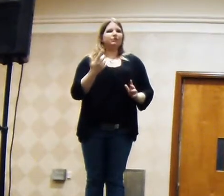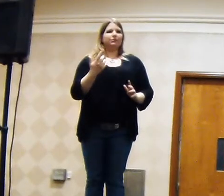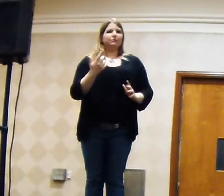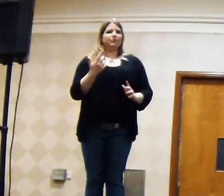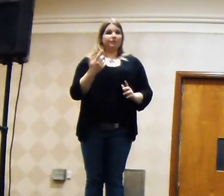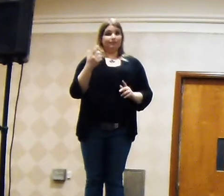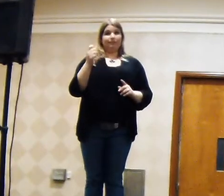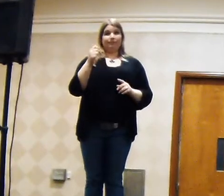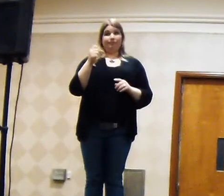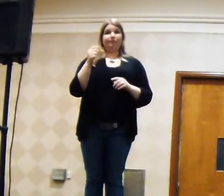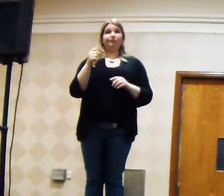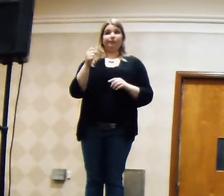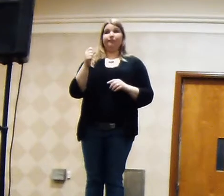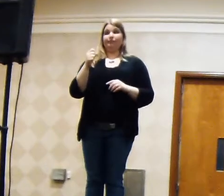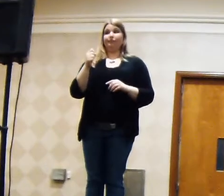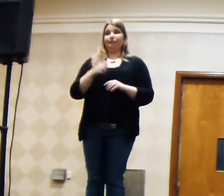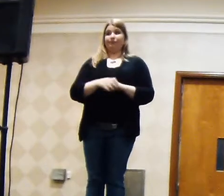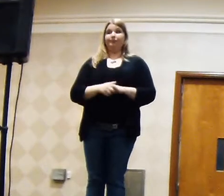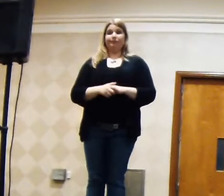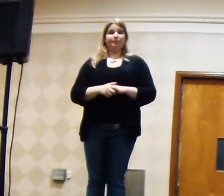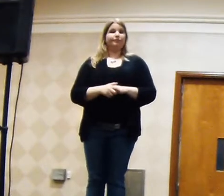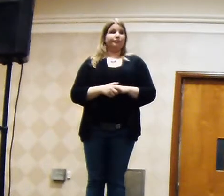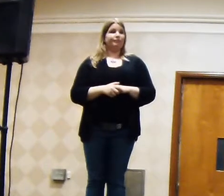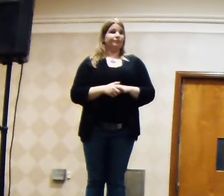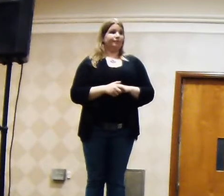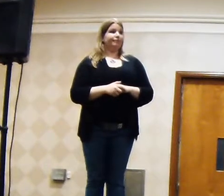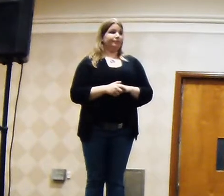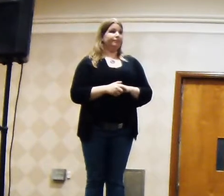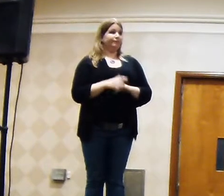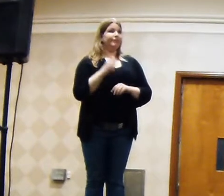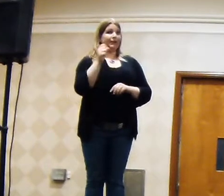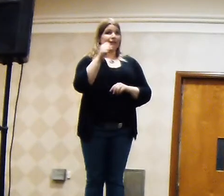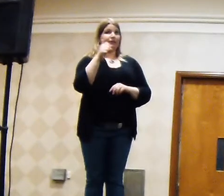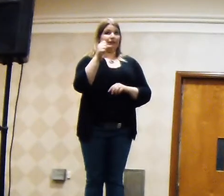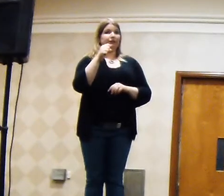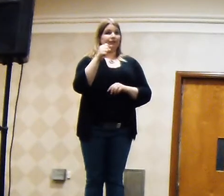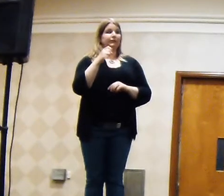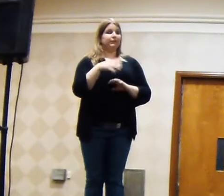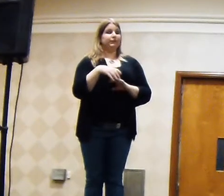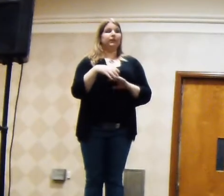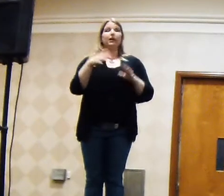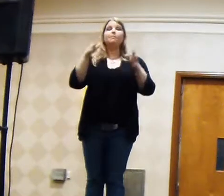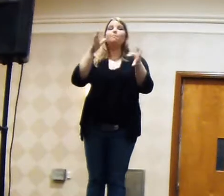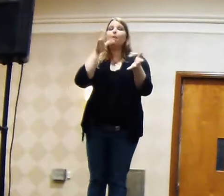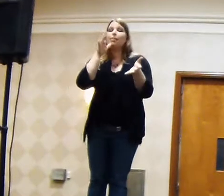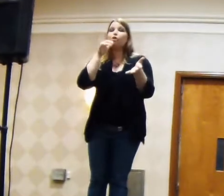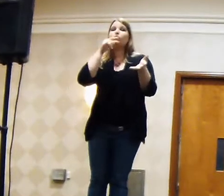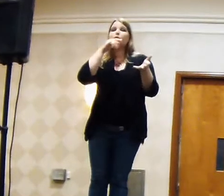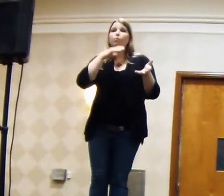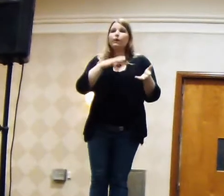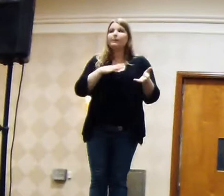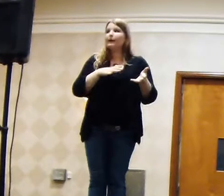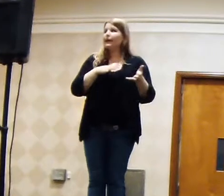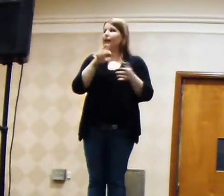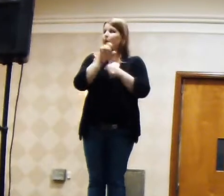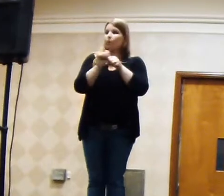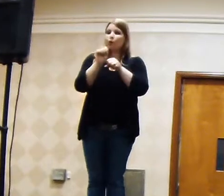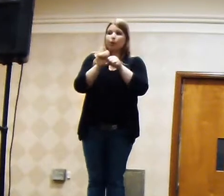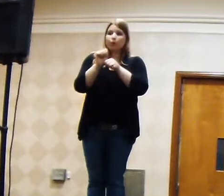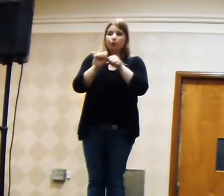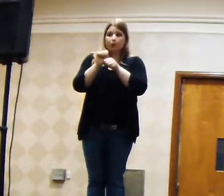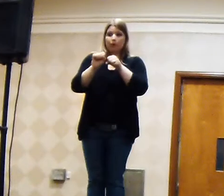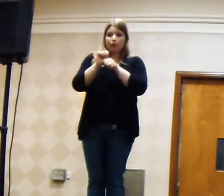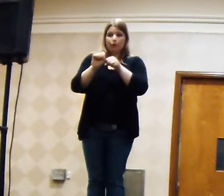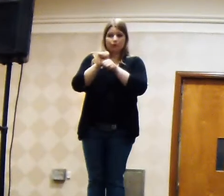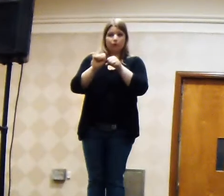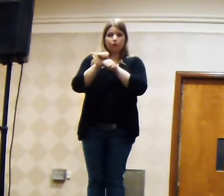Oh, yeah. I do. Do something winful. I do. I think a thing with like mothers and women are like just work, work, work, work. So,